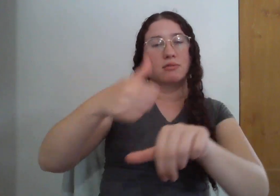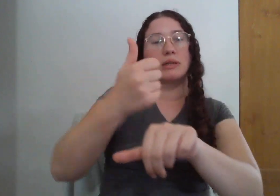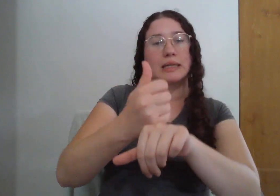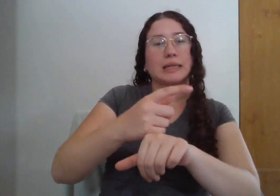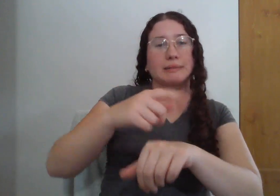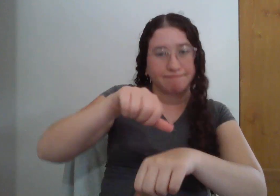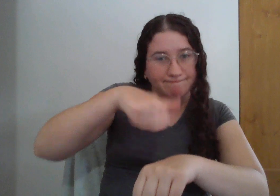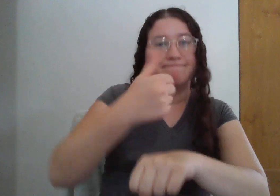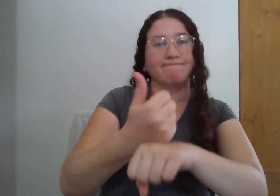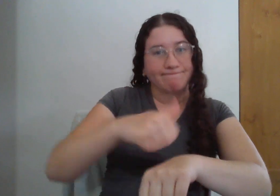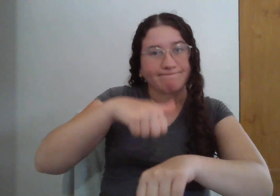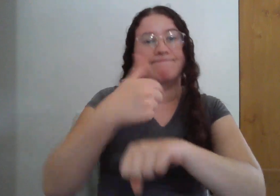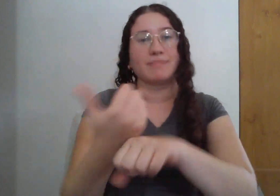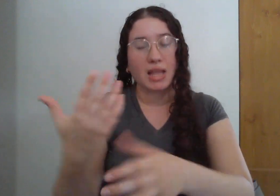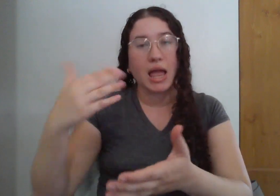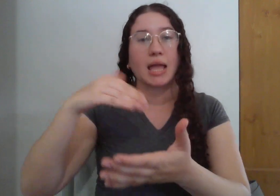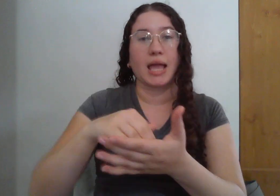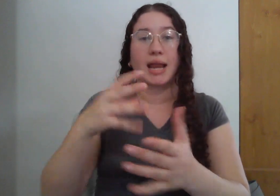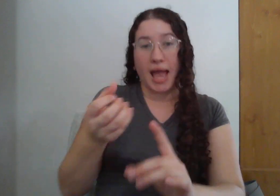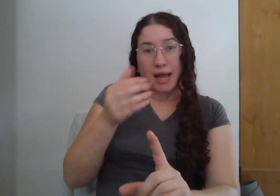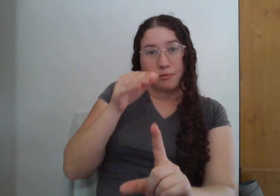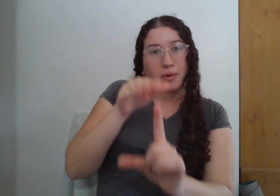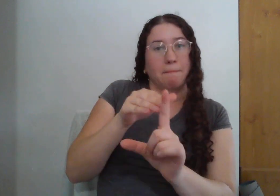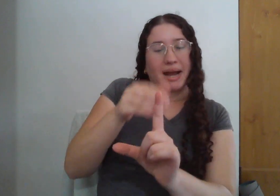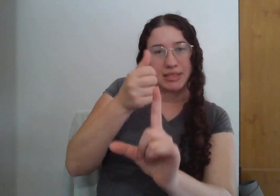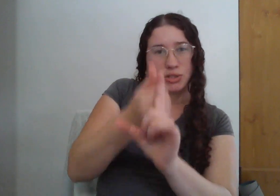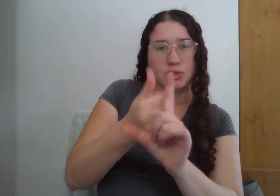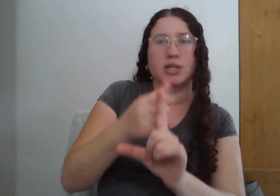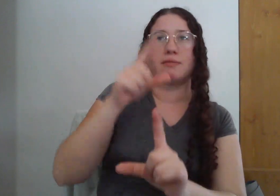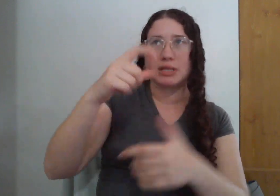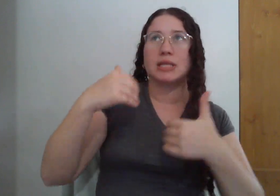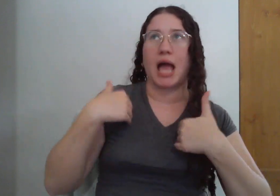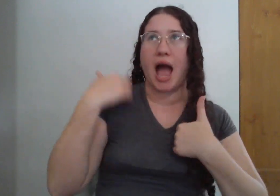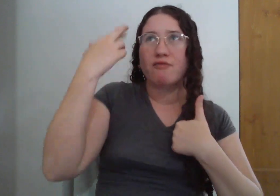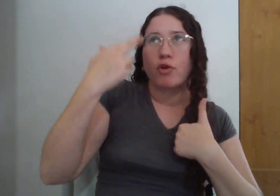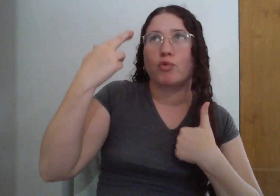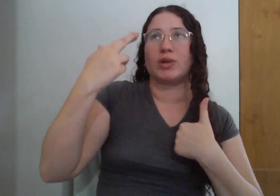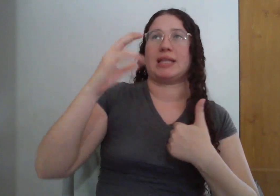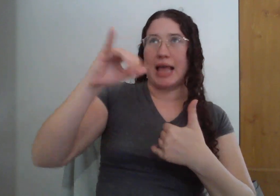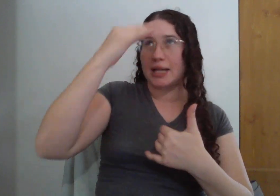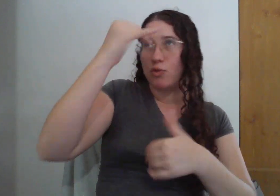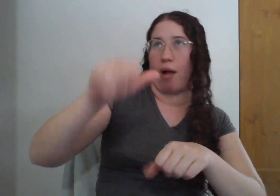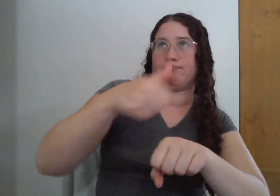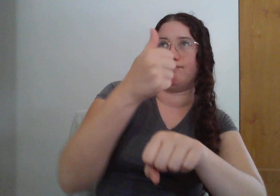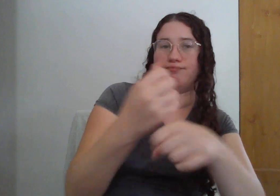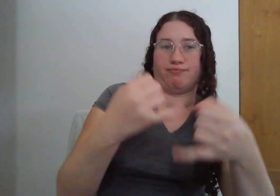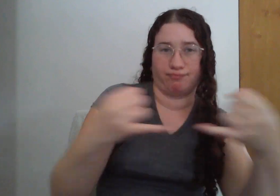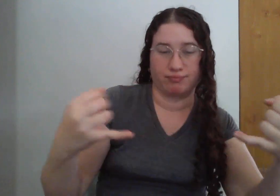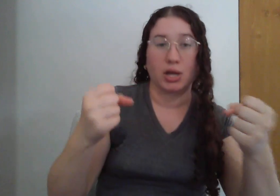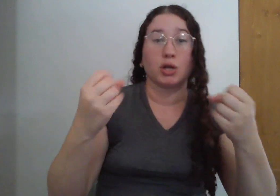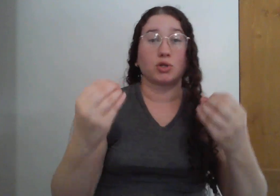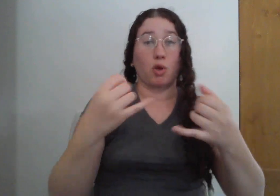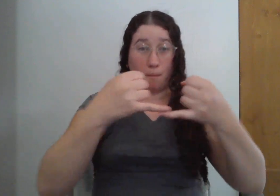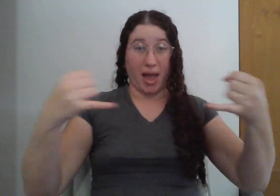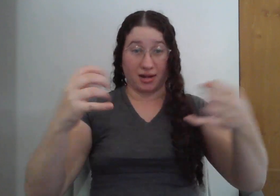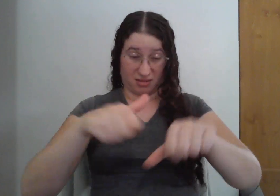That might mean reminding yourself why you set the boundary in the first place. Setting boundaries is hard at